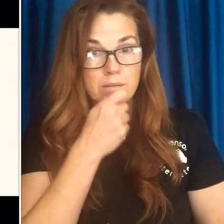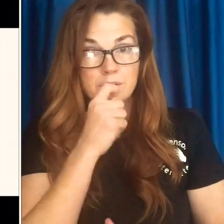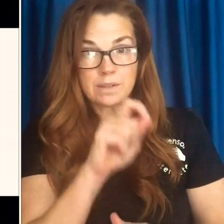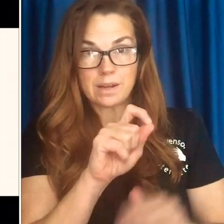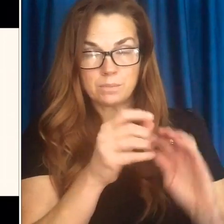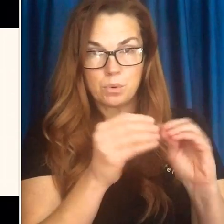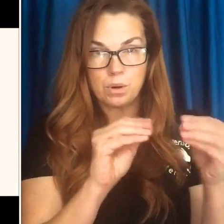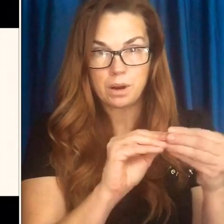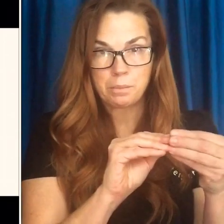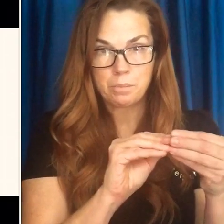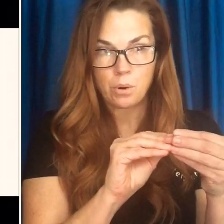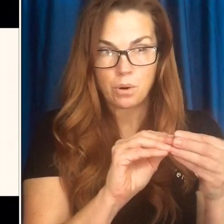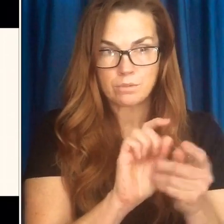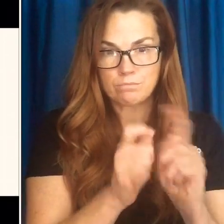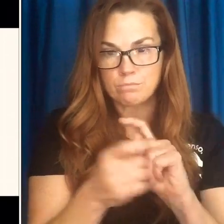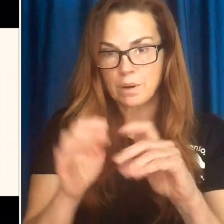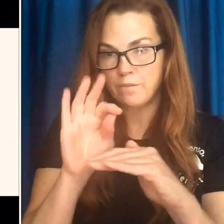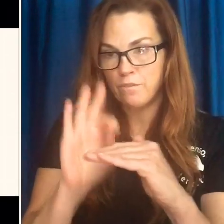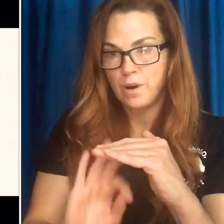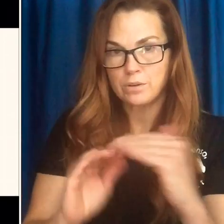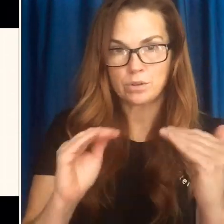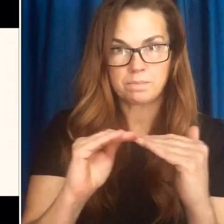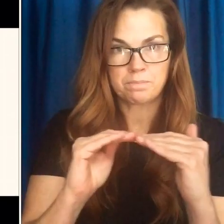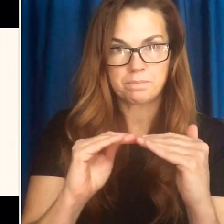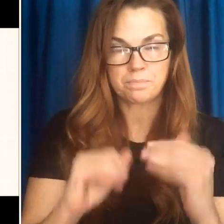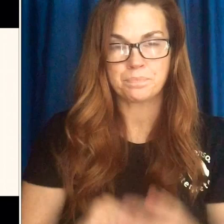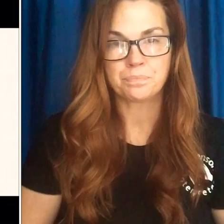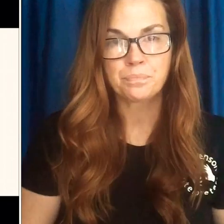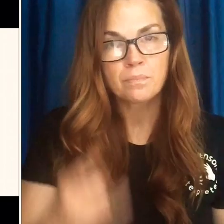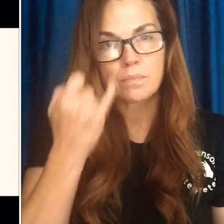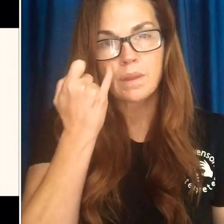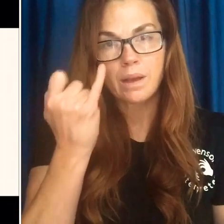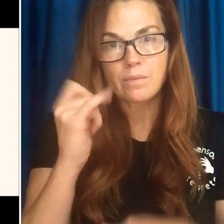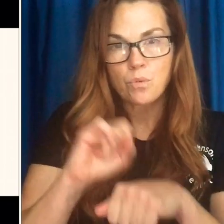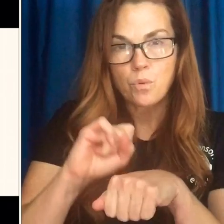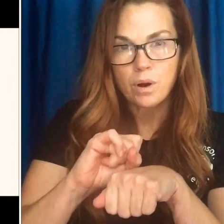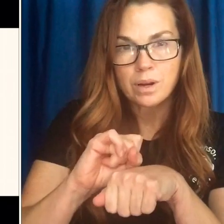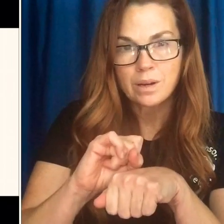So if we're working with the decimals 0.4,